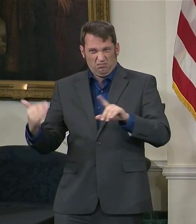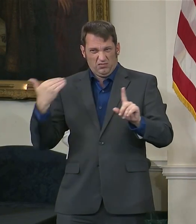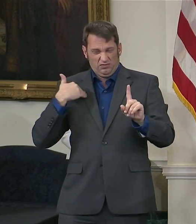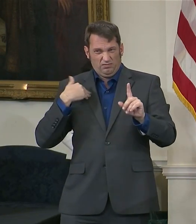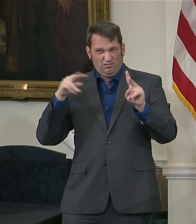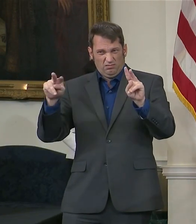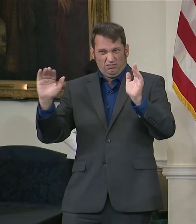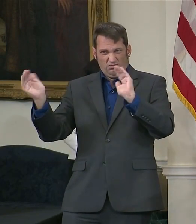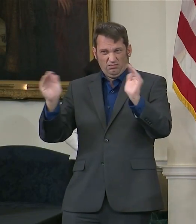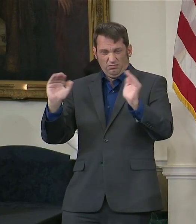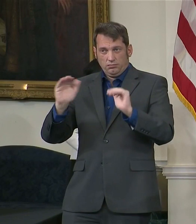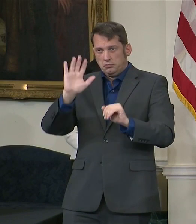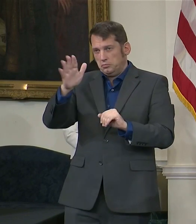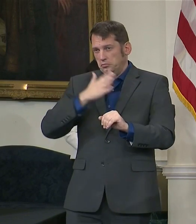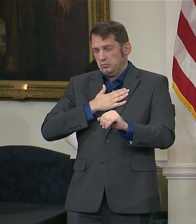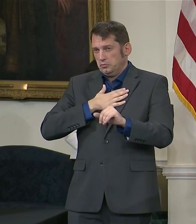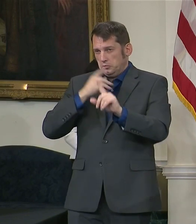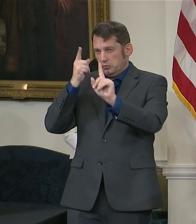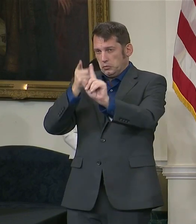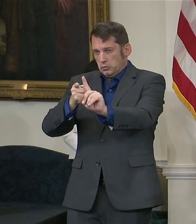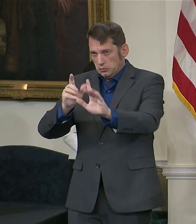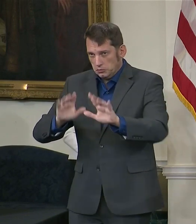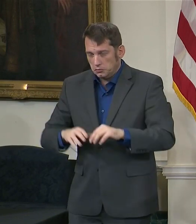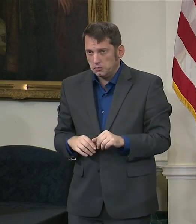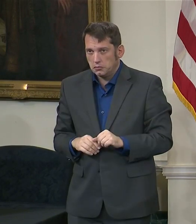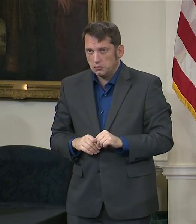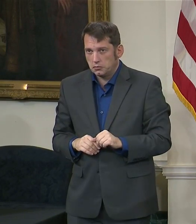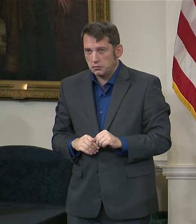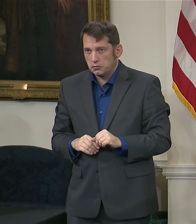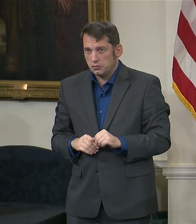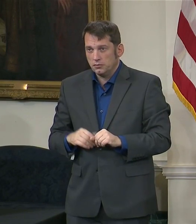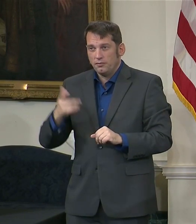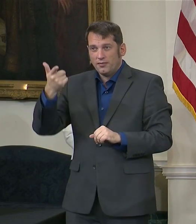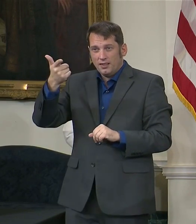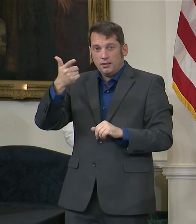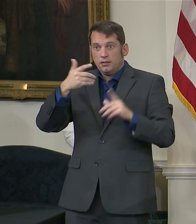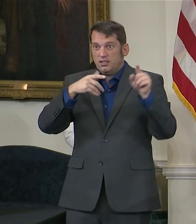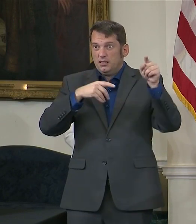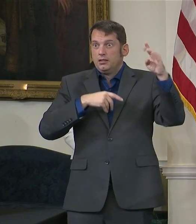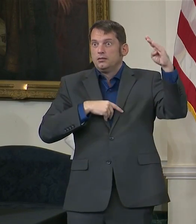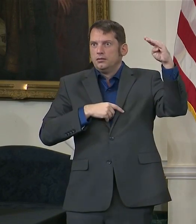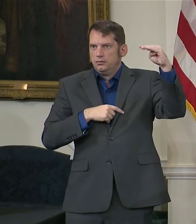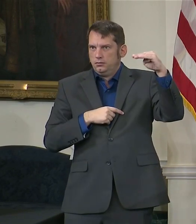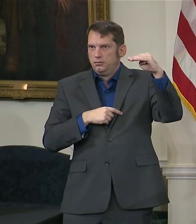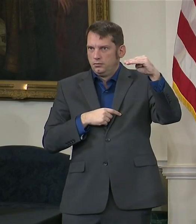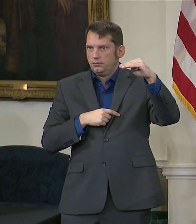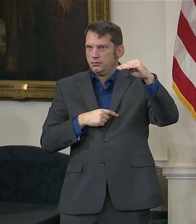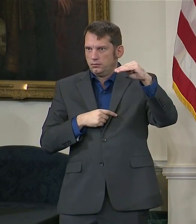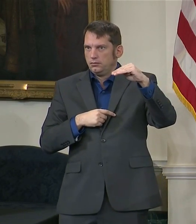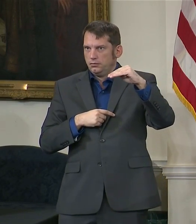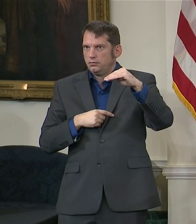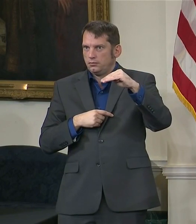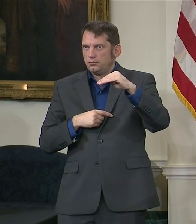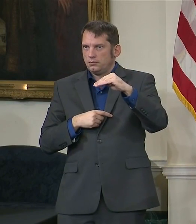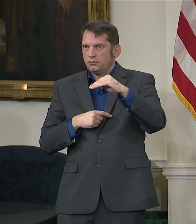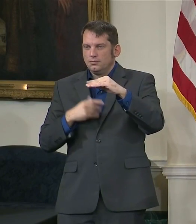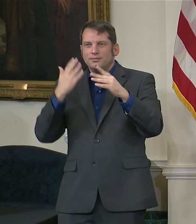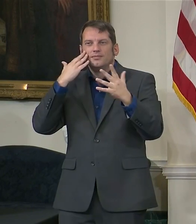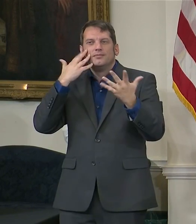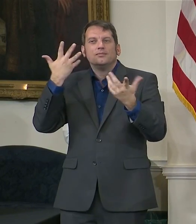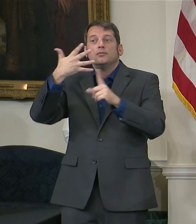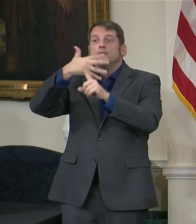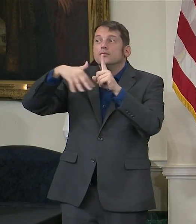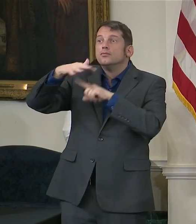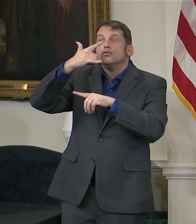at the time, that was when you were seeing case numbers come down, but the state was in a very different situation. We were starting to get to the point of easing